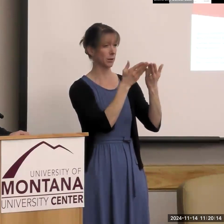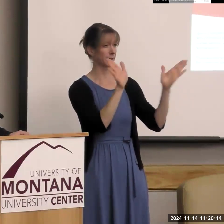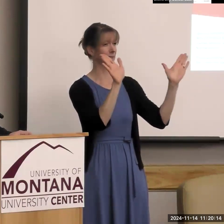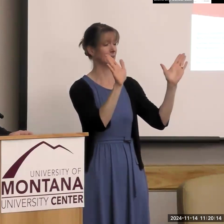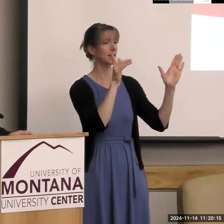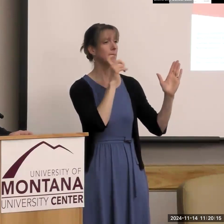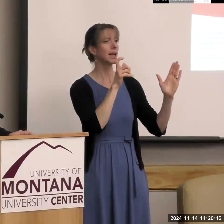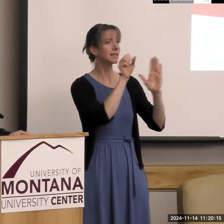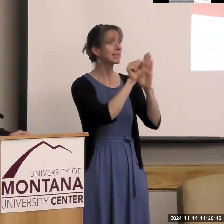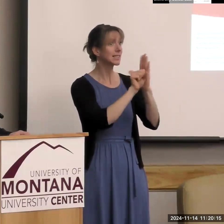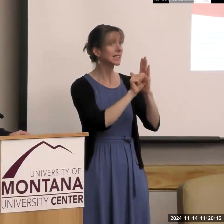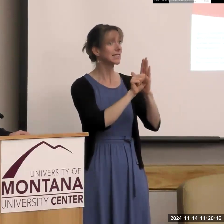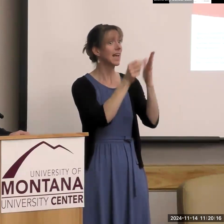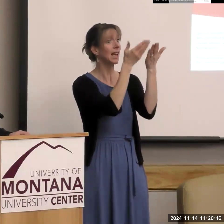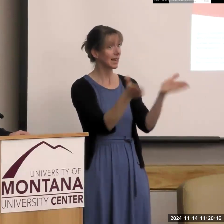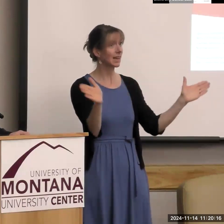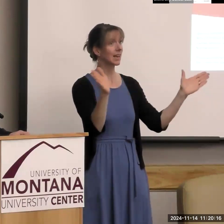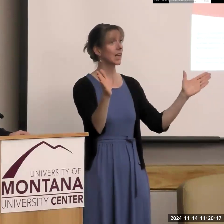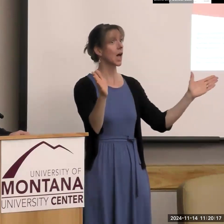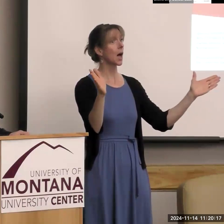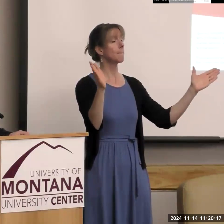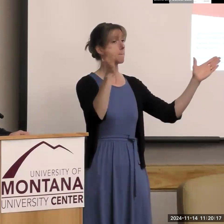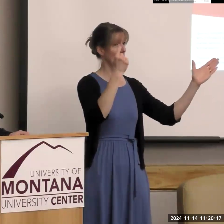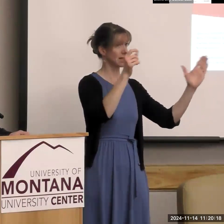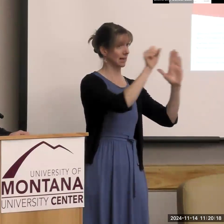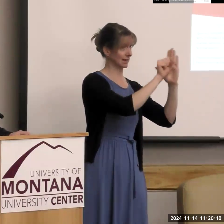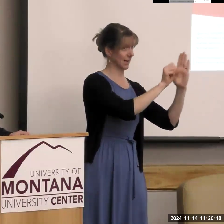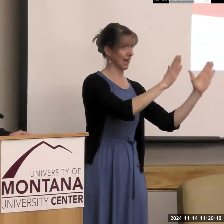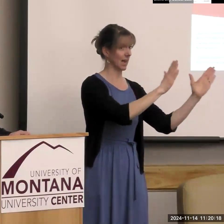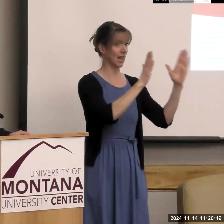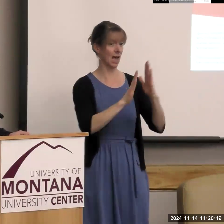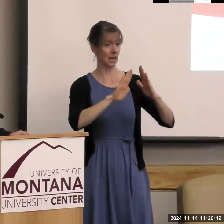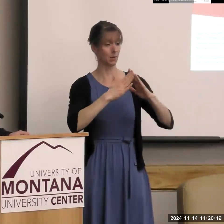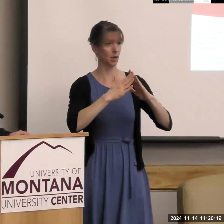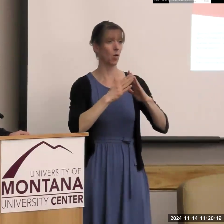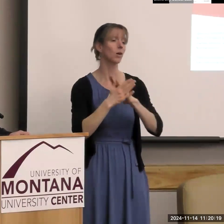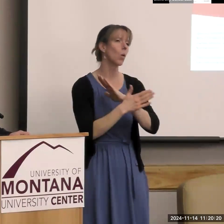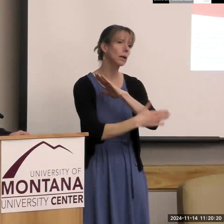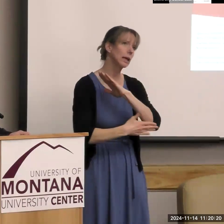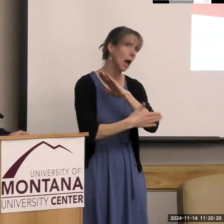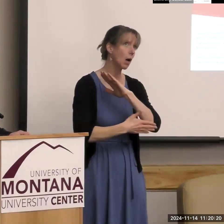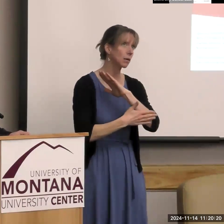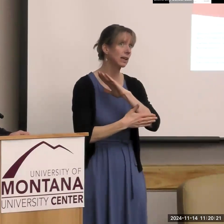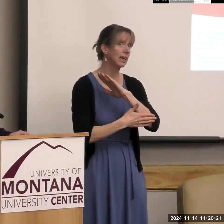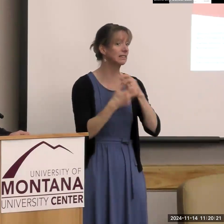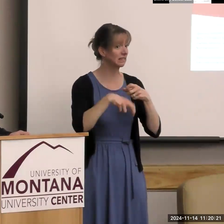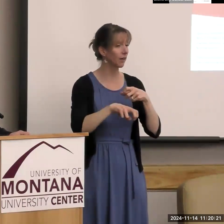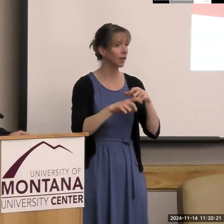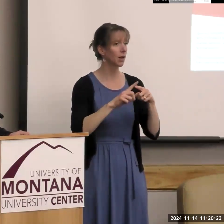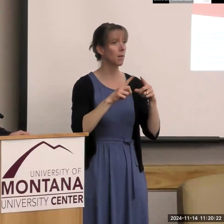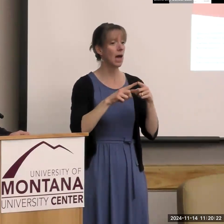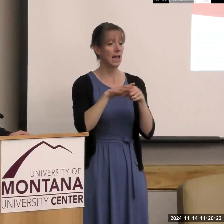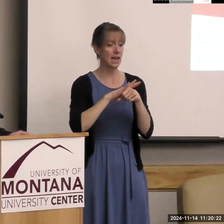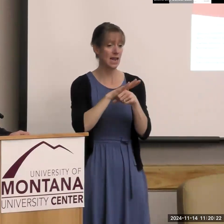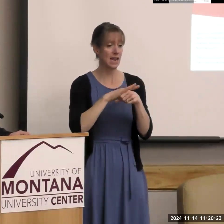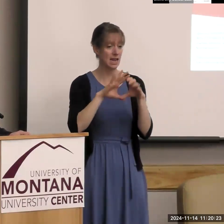talking about a state. In a community level, and even at a county level, you know, it could be tough. In a neighborhood level,